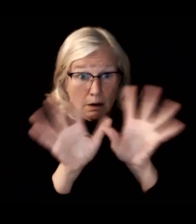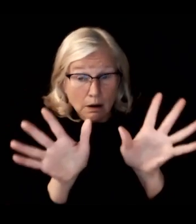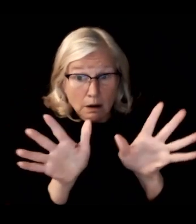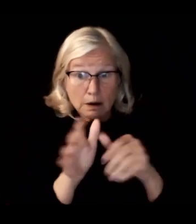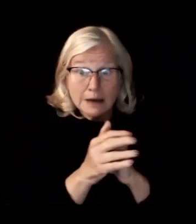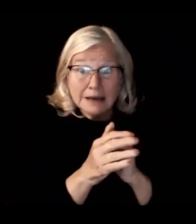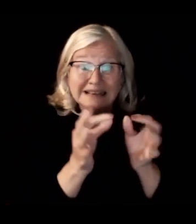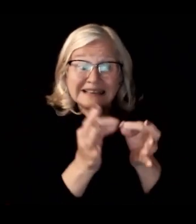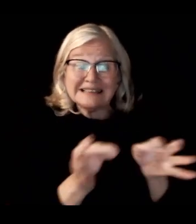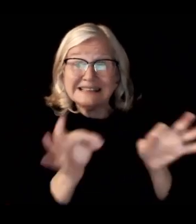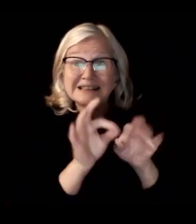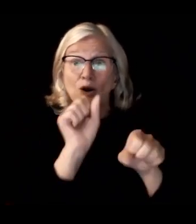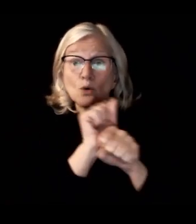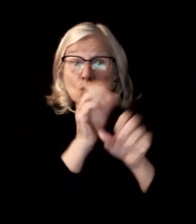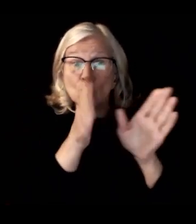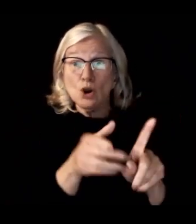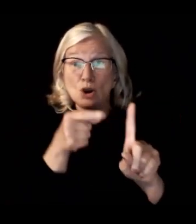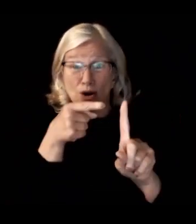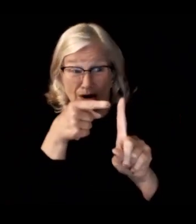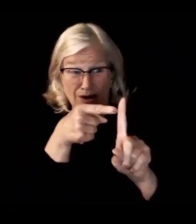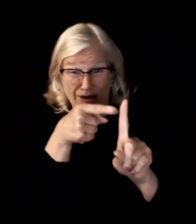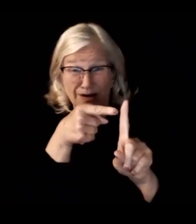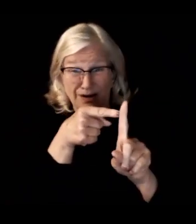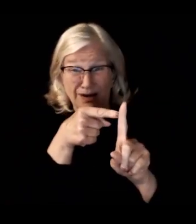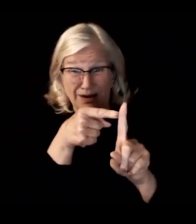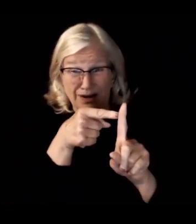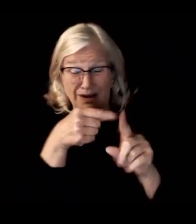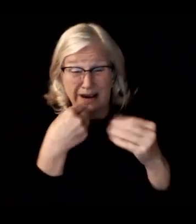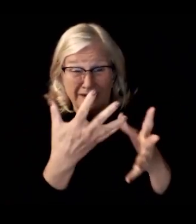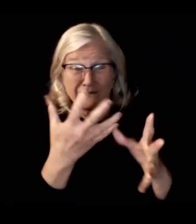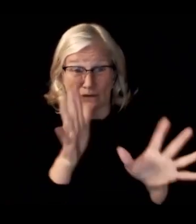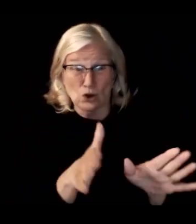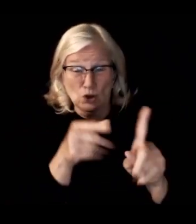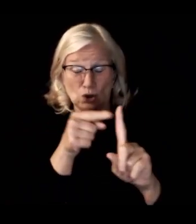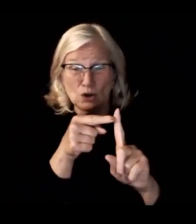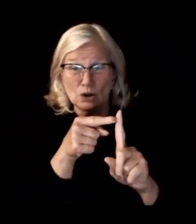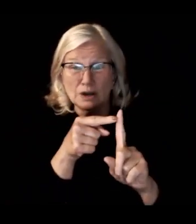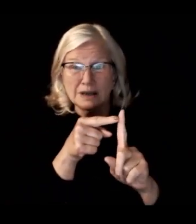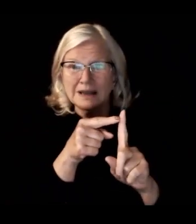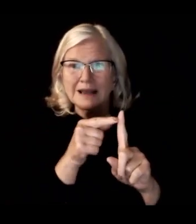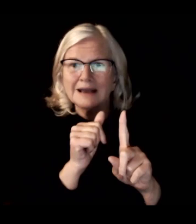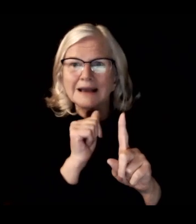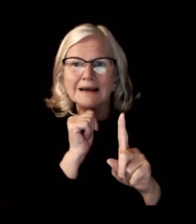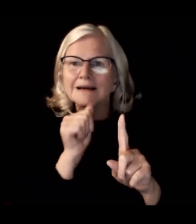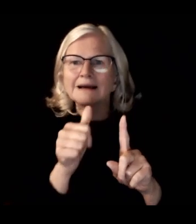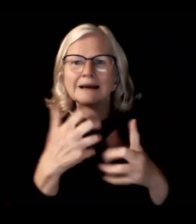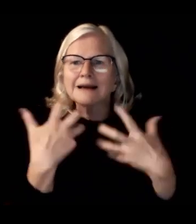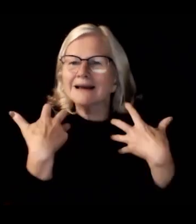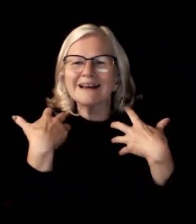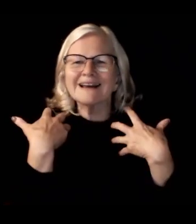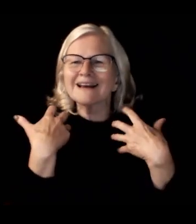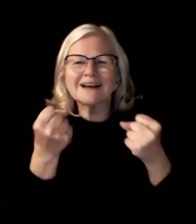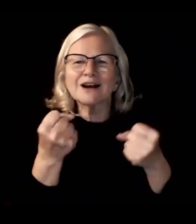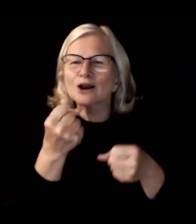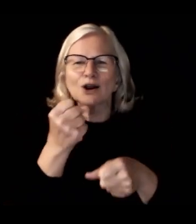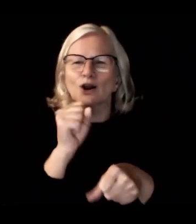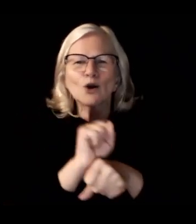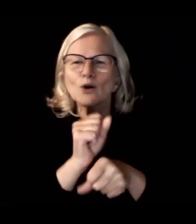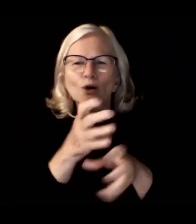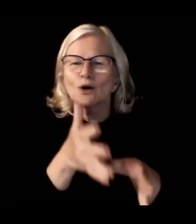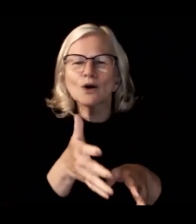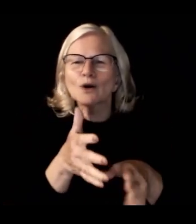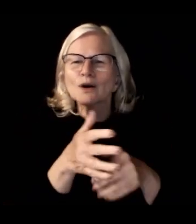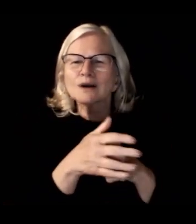they have the term caregiver, that is not a healthcare worker. That is a friend or family member who is providing